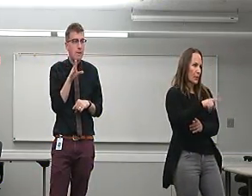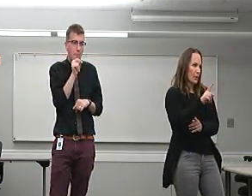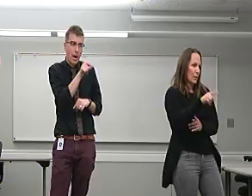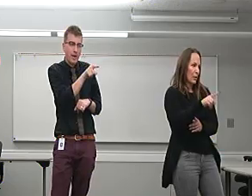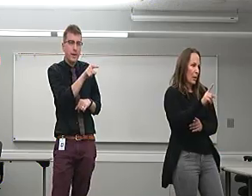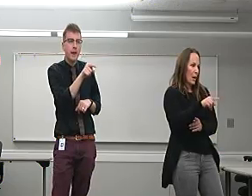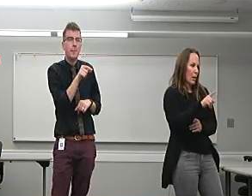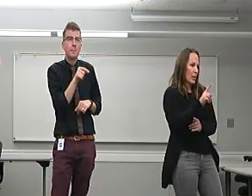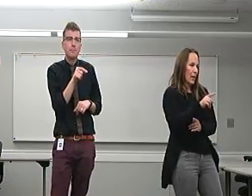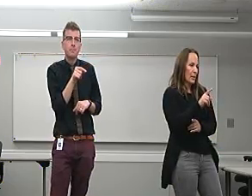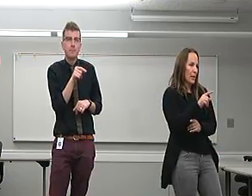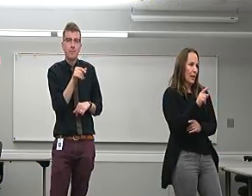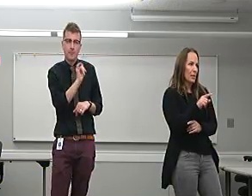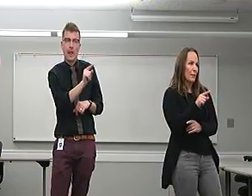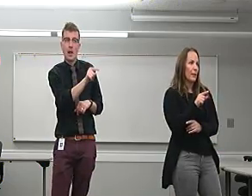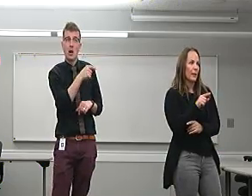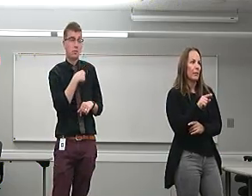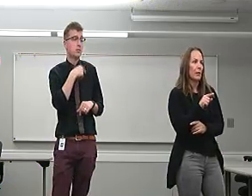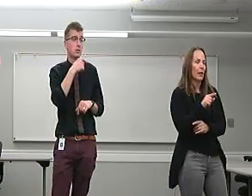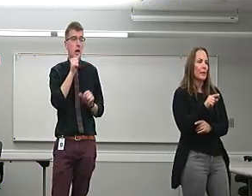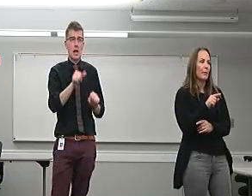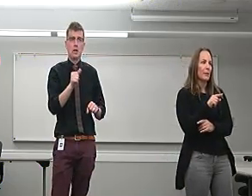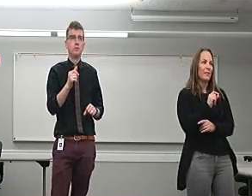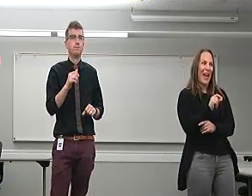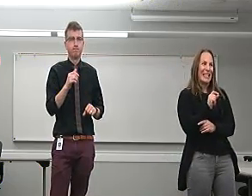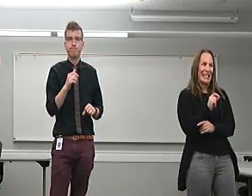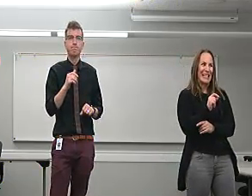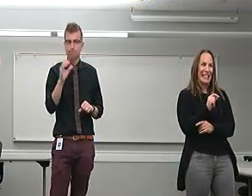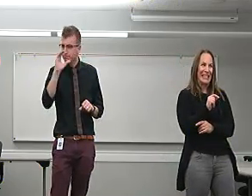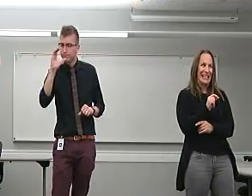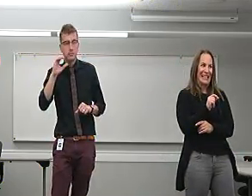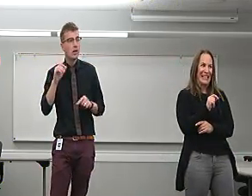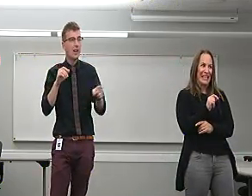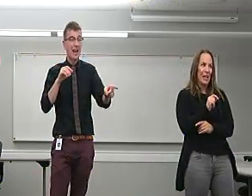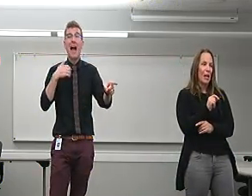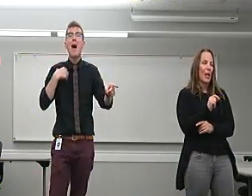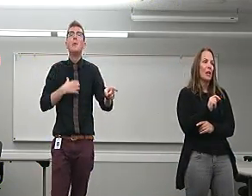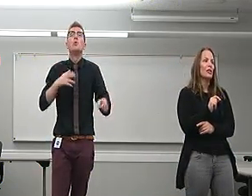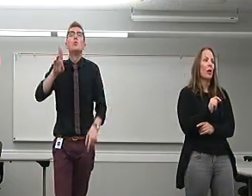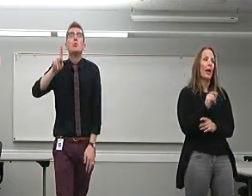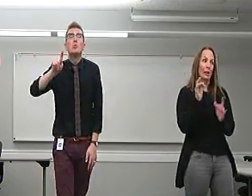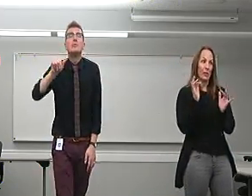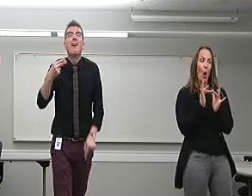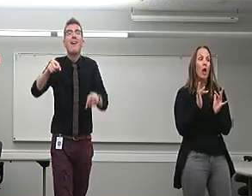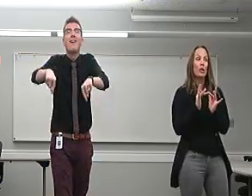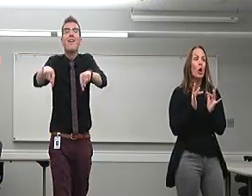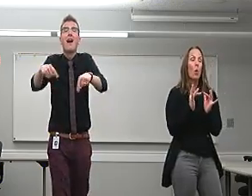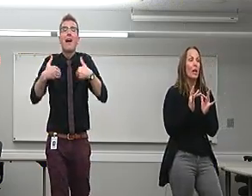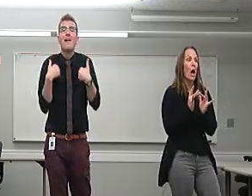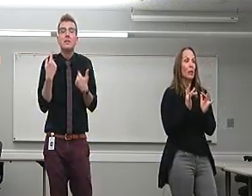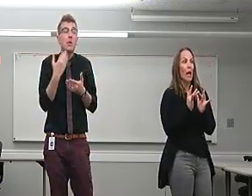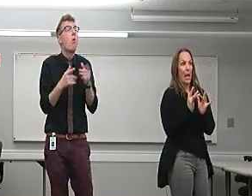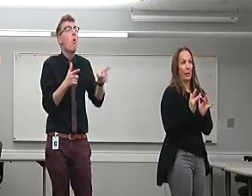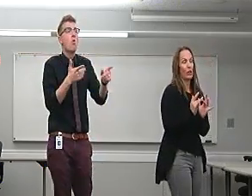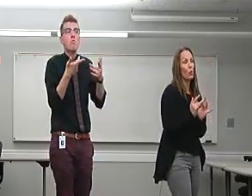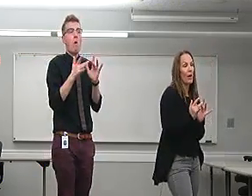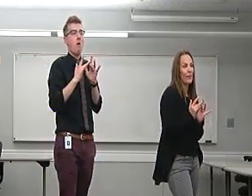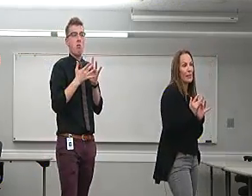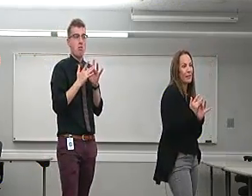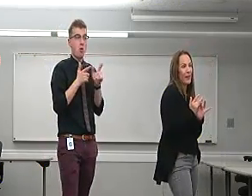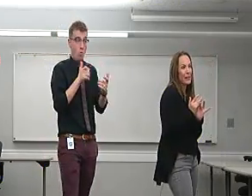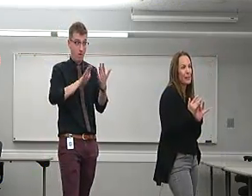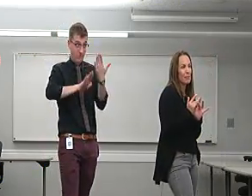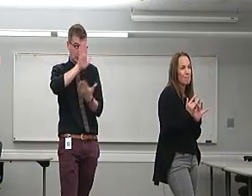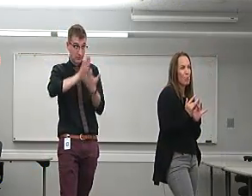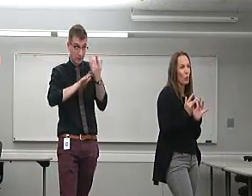that is, I can definitely I find. wish Utah had some. Okay, so you don't want online. You want face-to-face, or